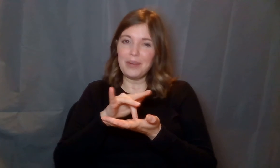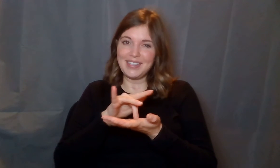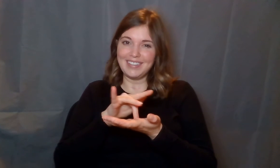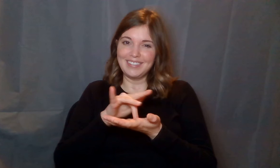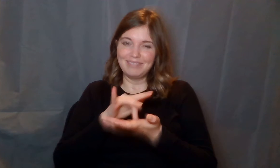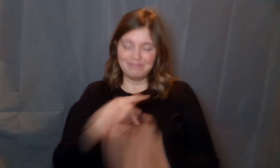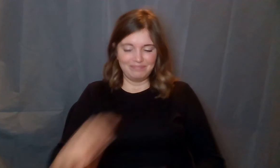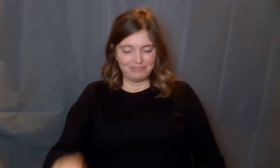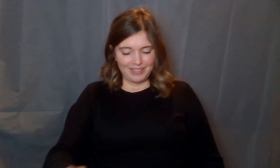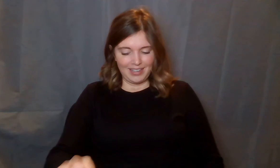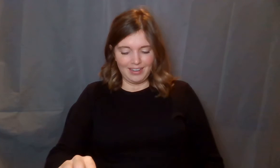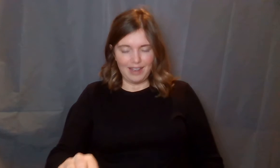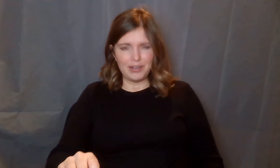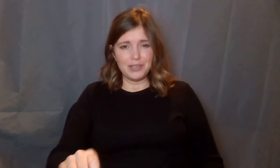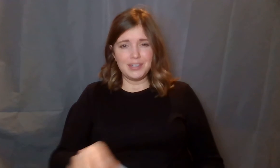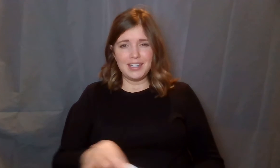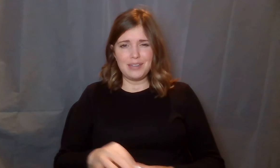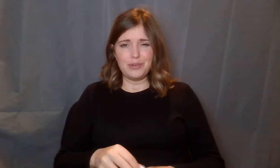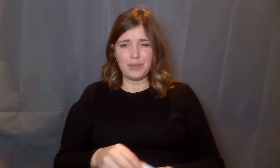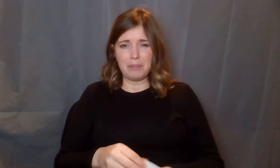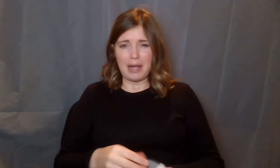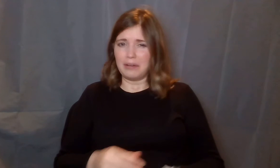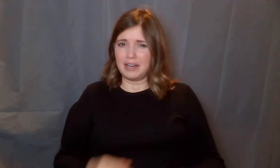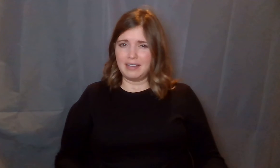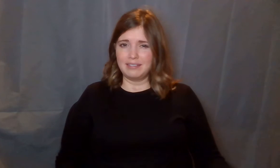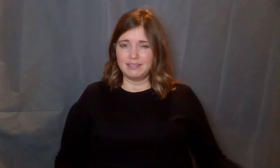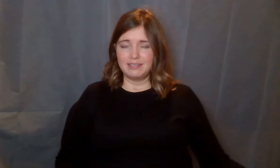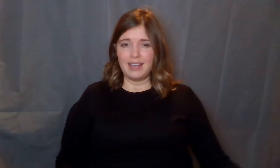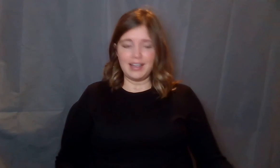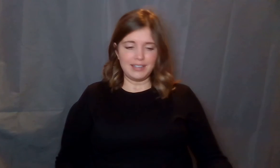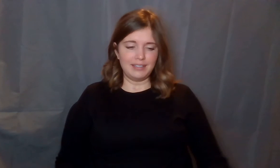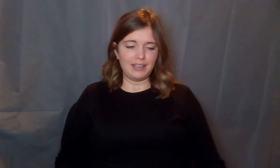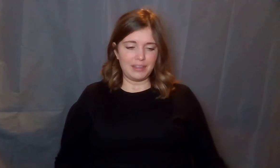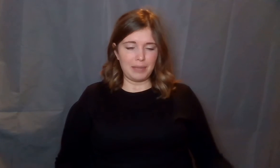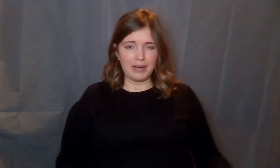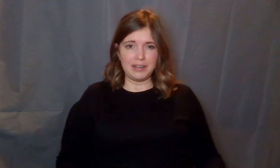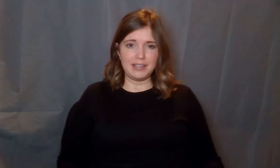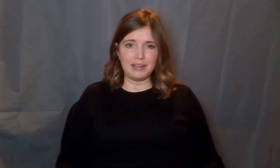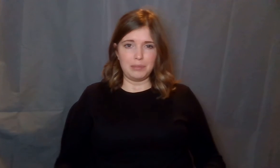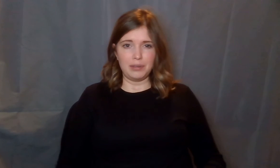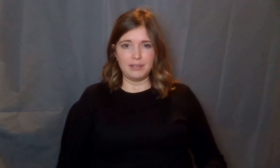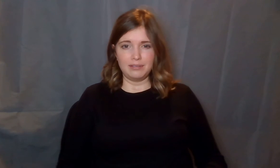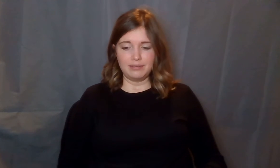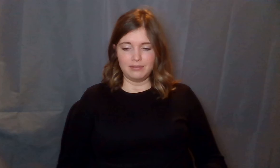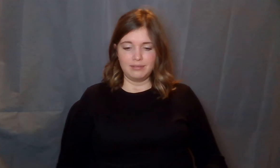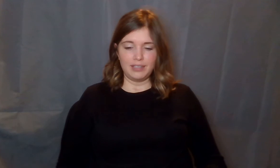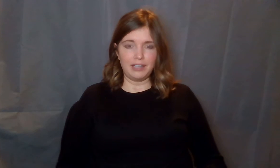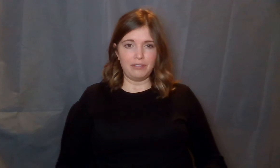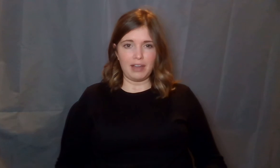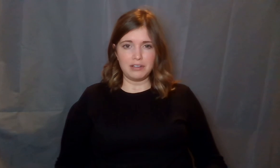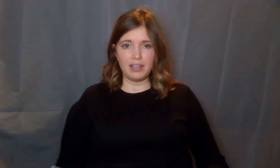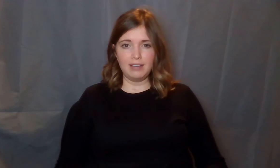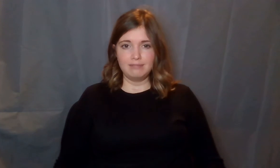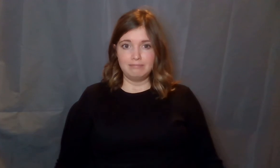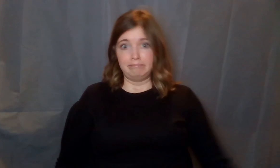poison. I've also seen it used for battery, as in the batteries that you put in the